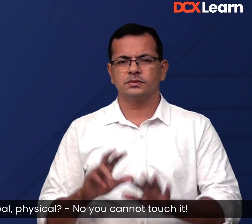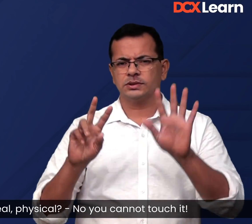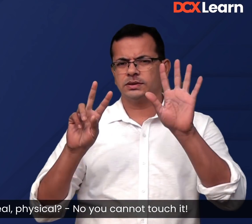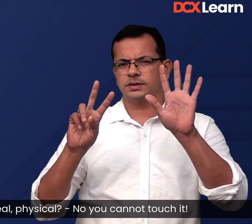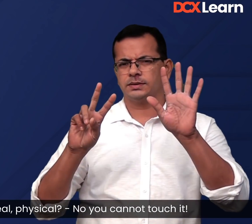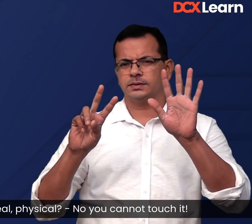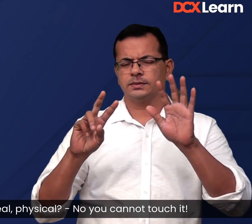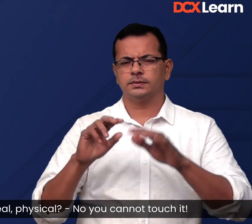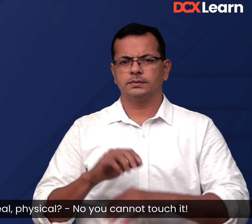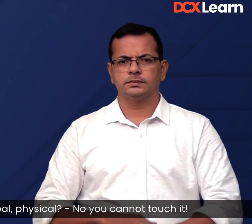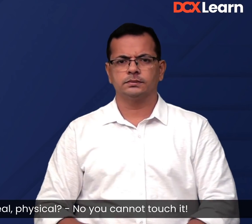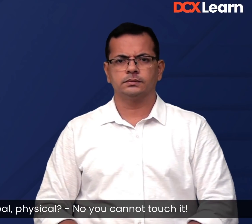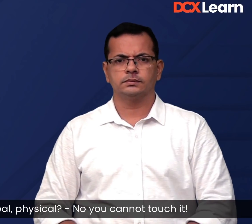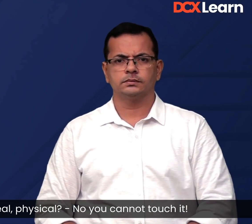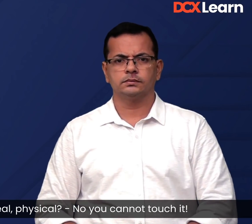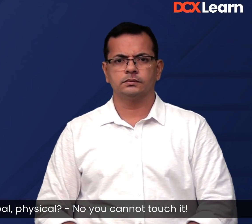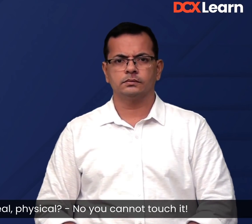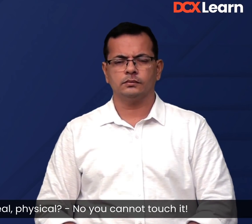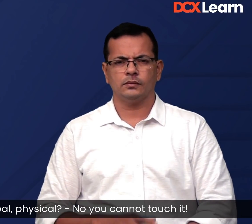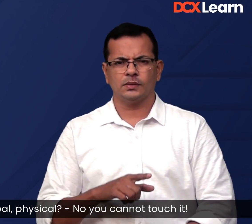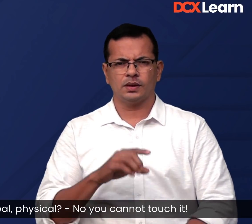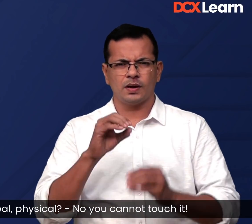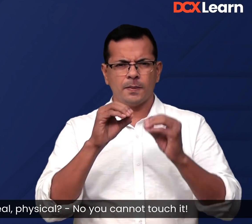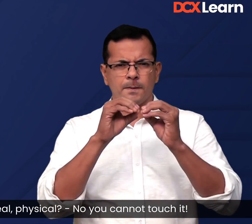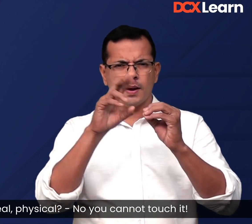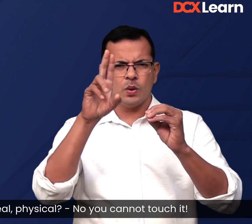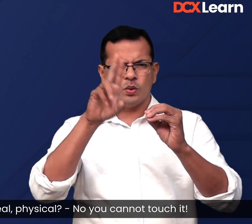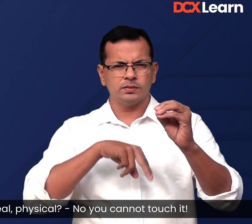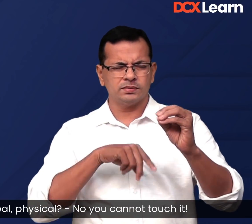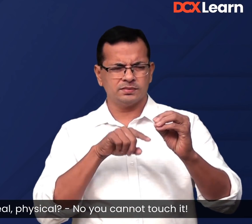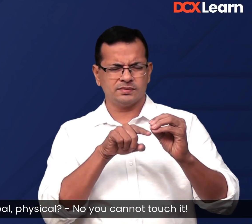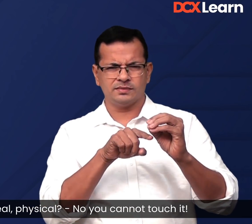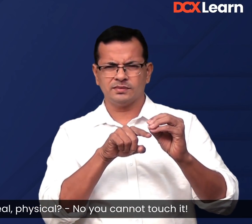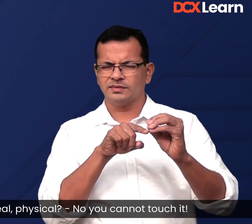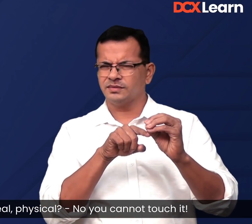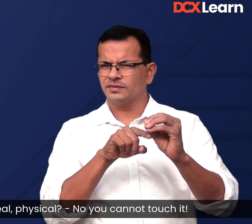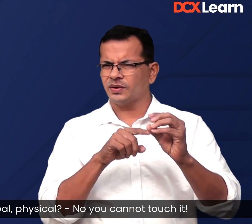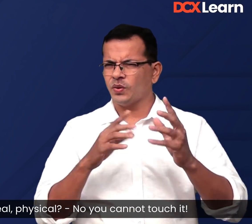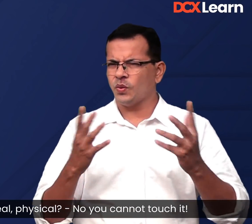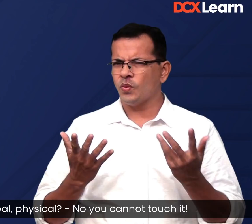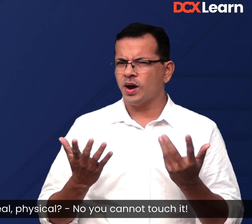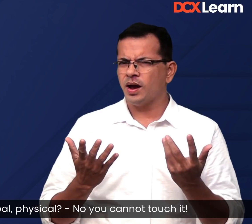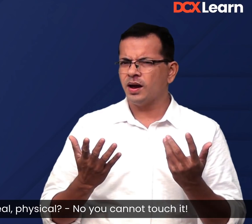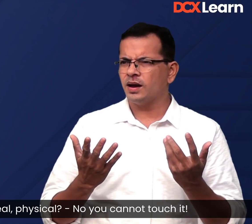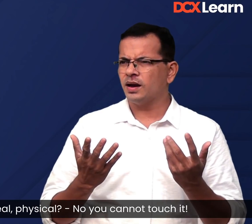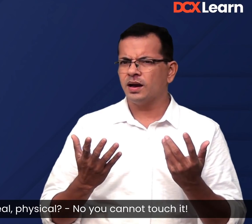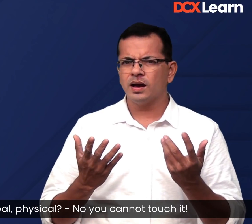what is bitcoin is it real physical no you cannot touch it